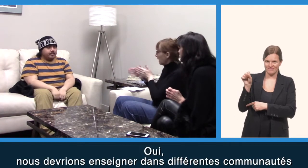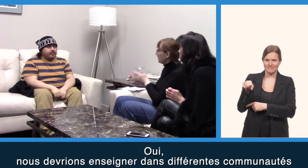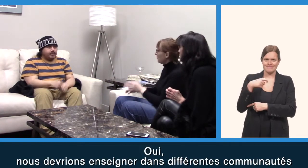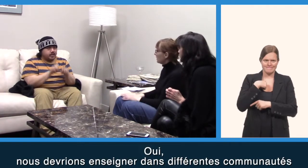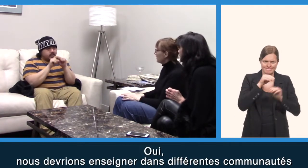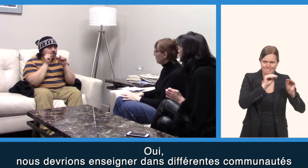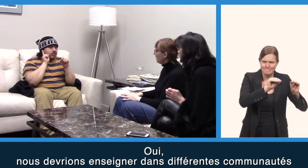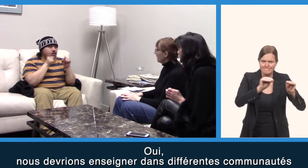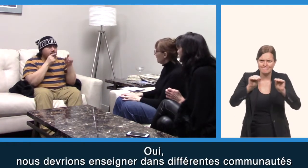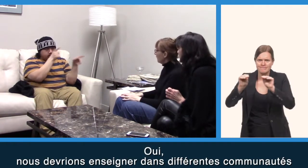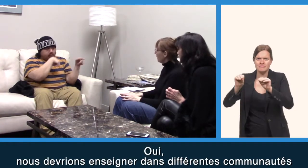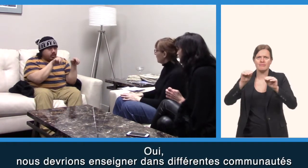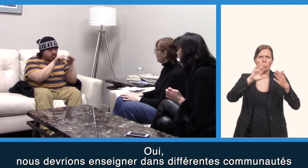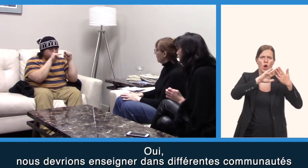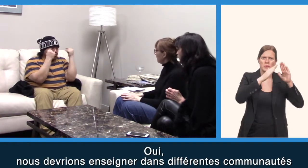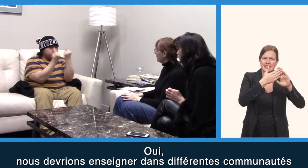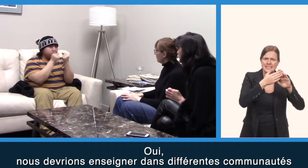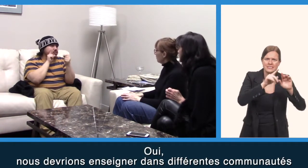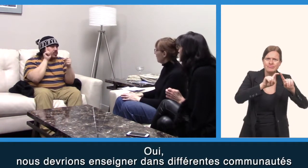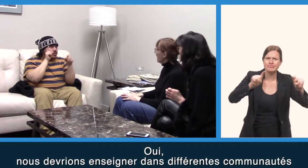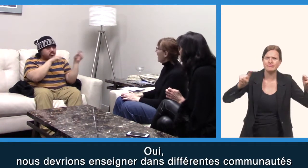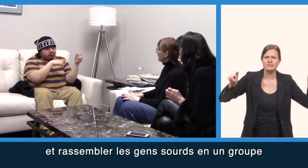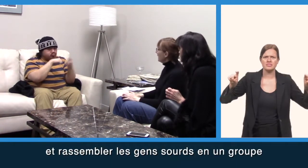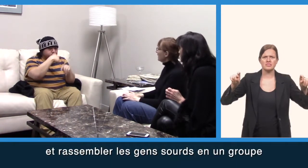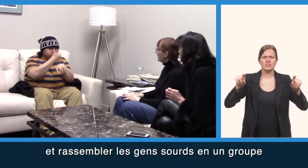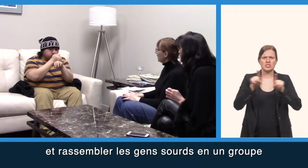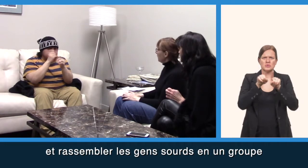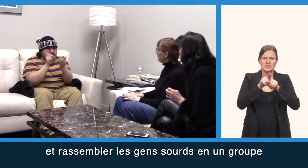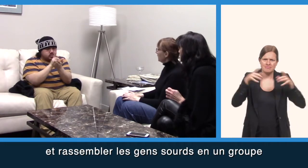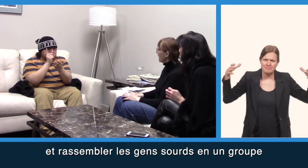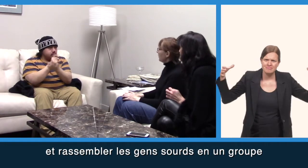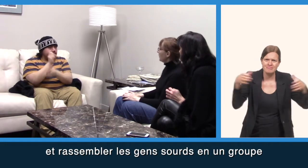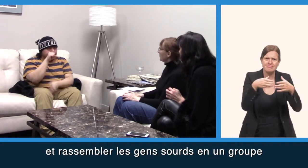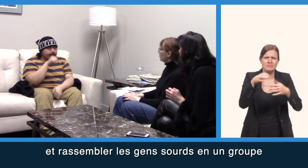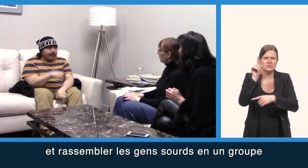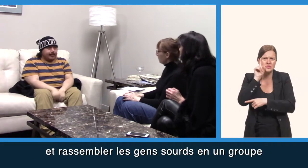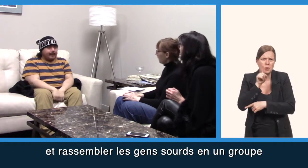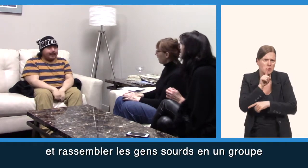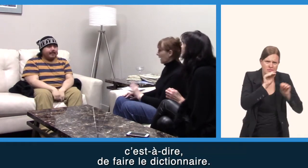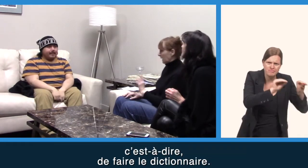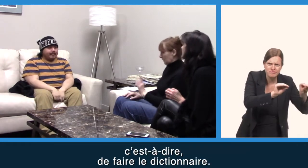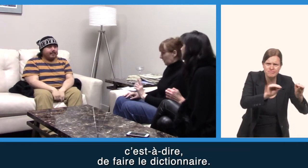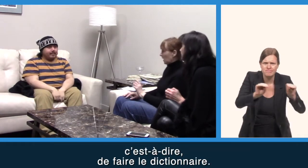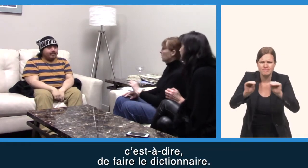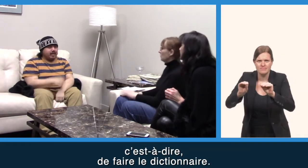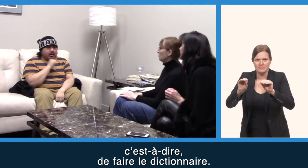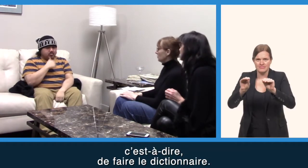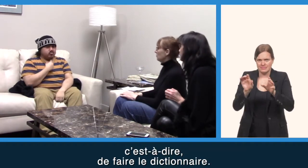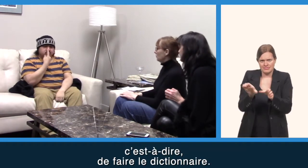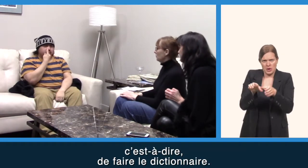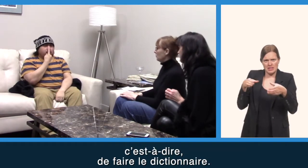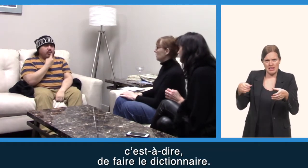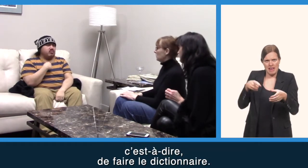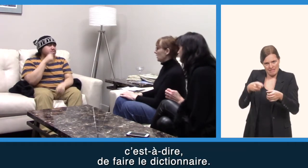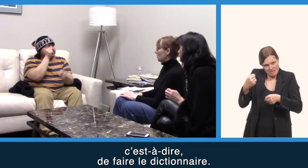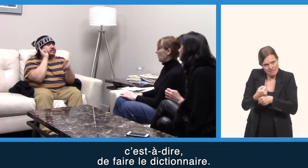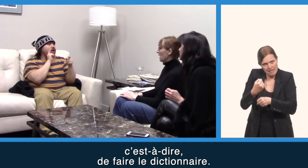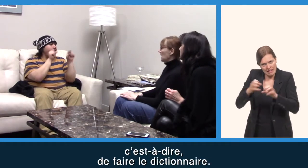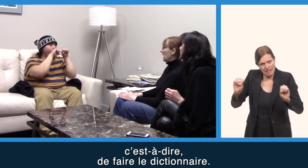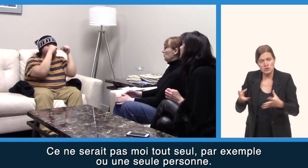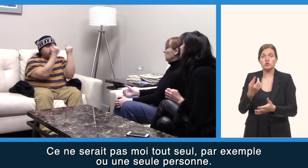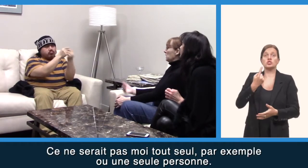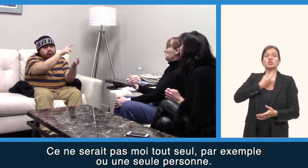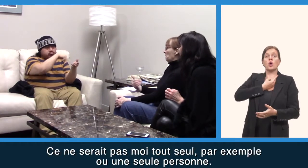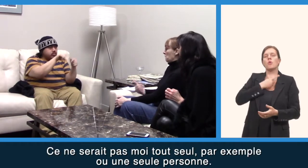So yeah, I'm interested in teaching in the different communities, sure. And to get the deaf people together as a group, that is, to do the